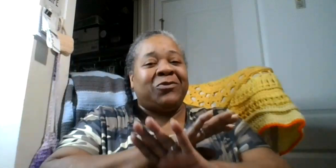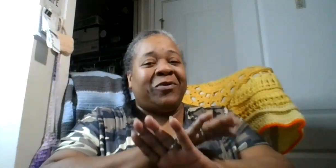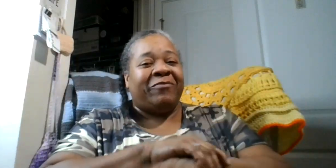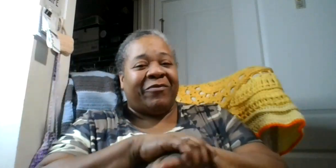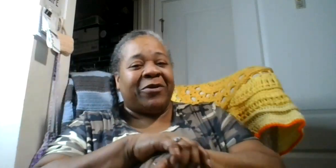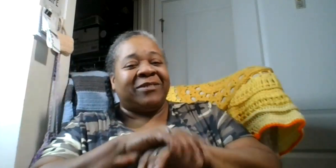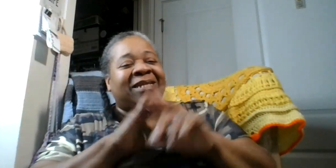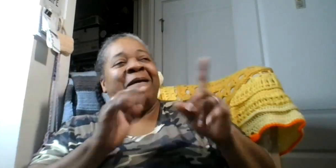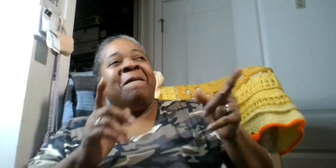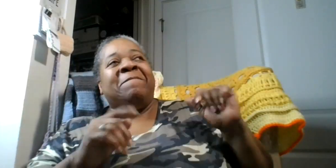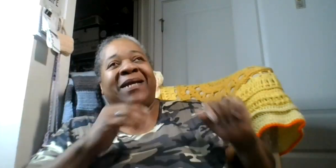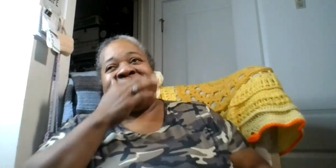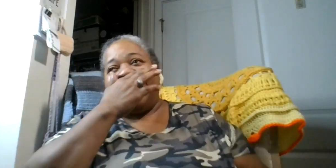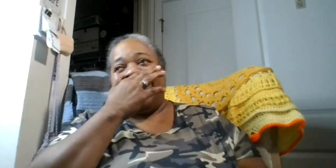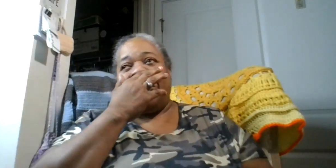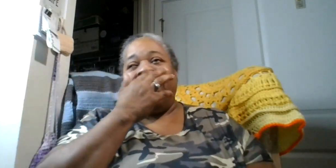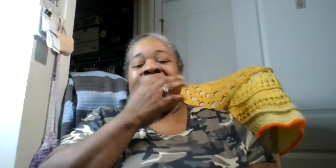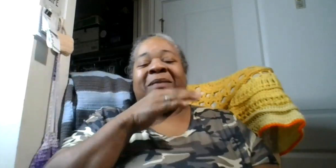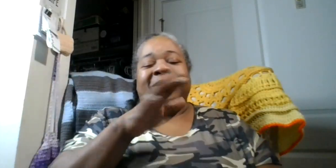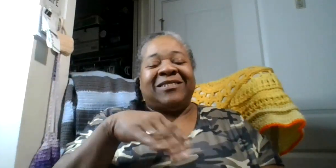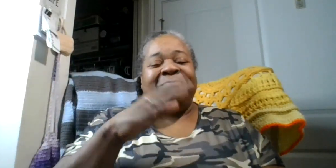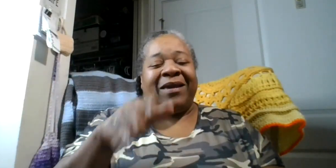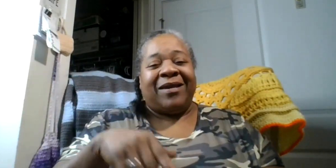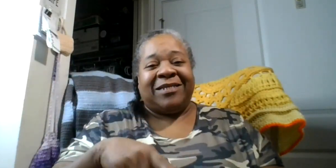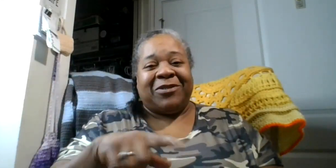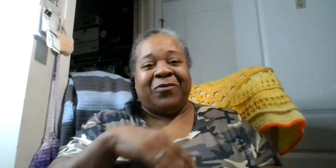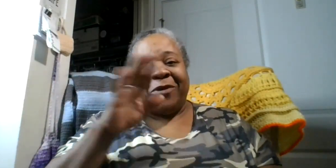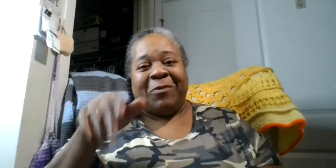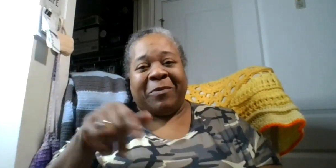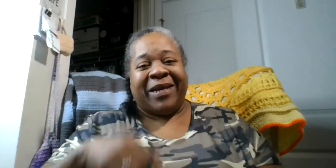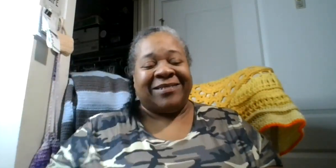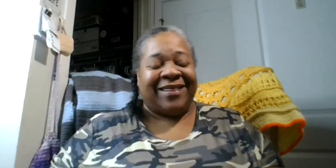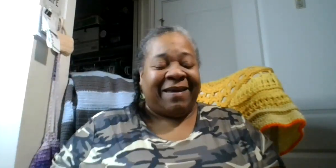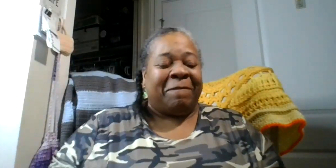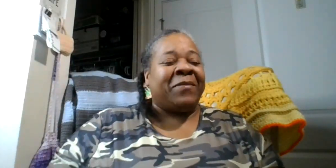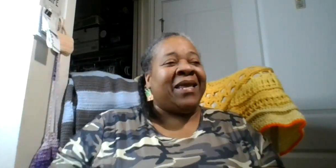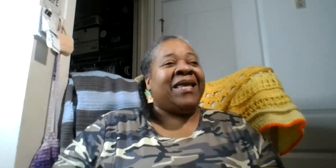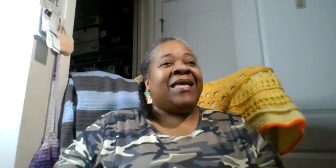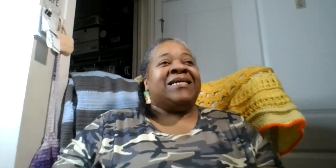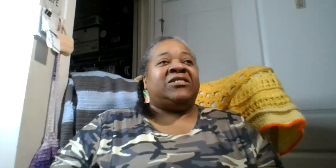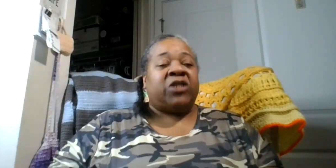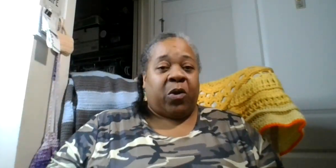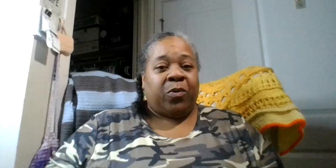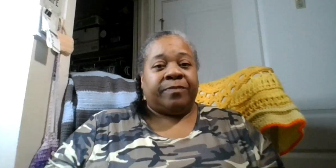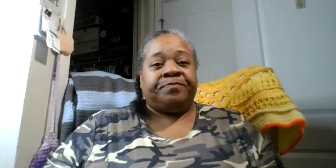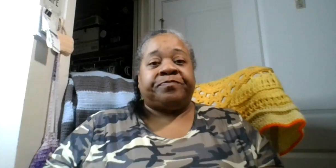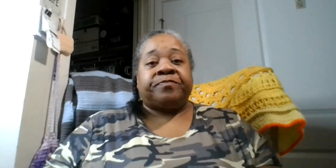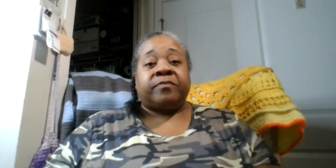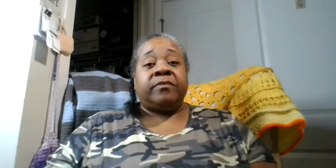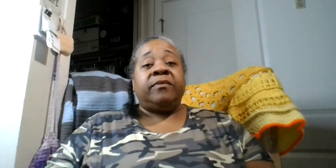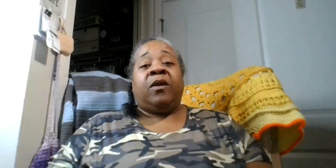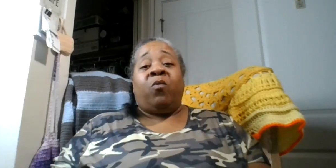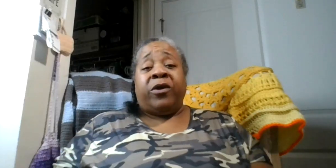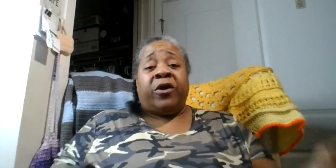in reverse, but I said no. It'll just make it easier for you when we get to the M. So, what you're going to